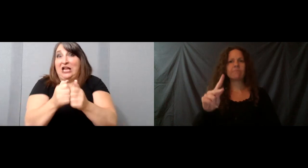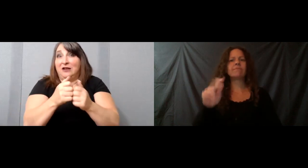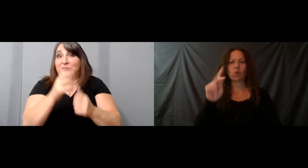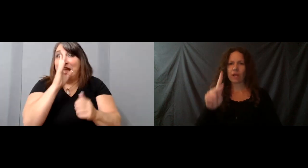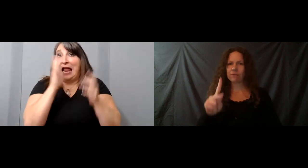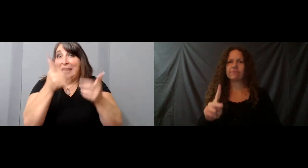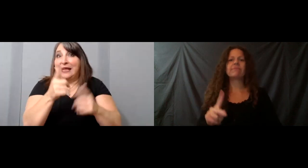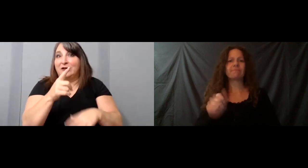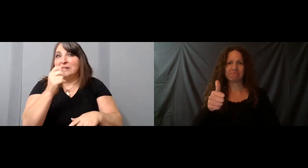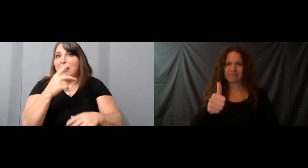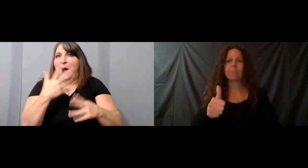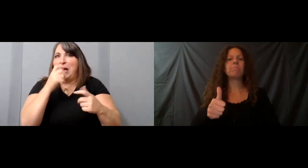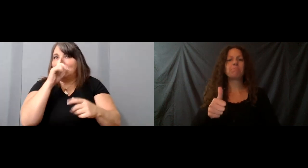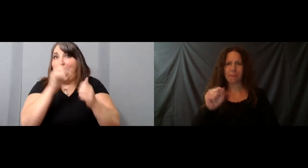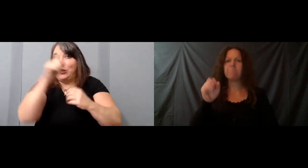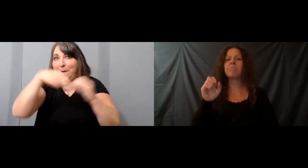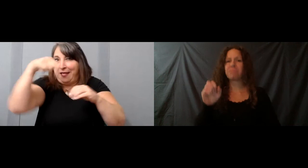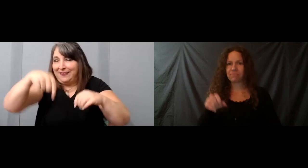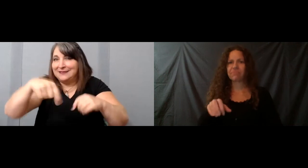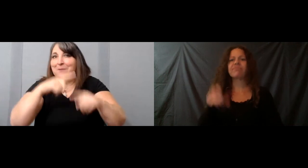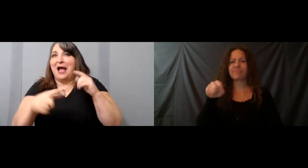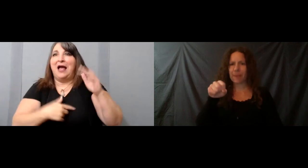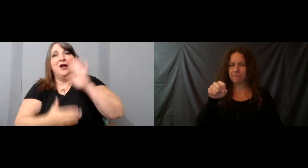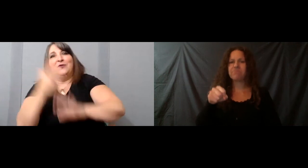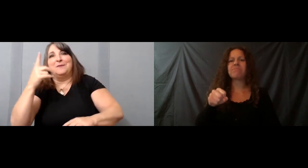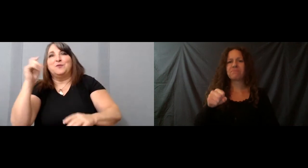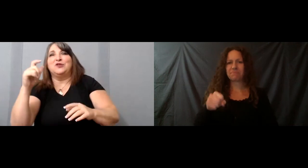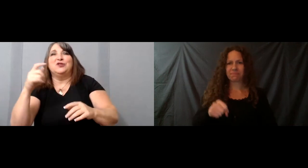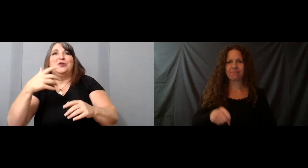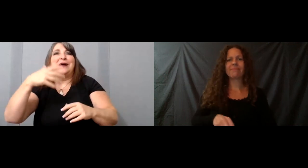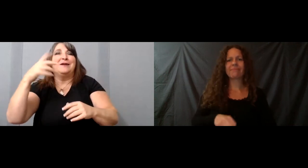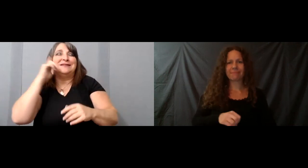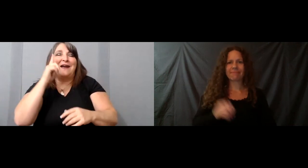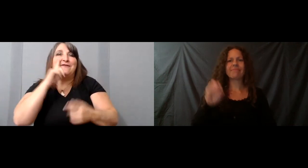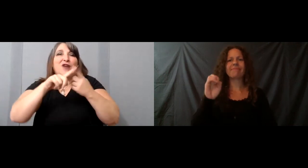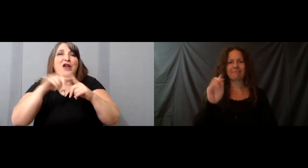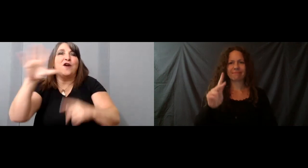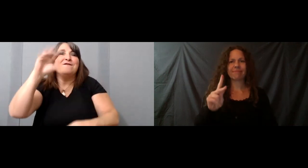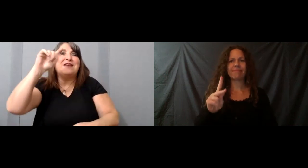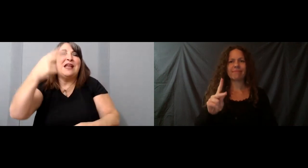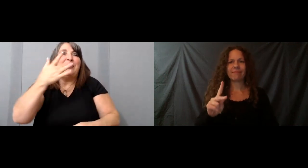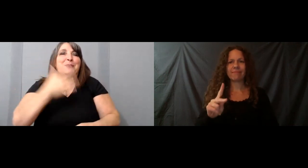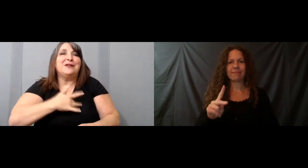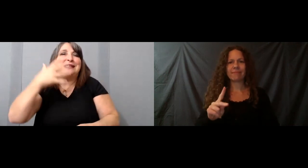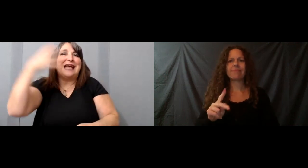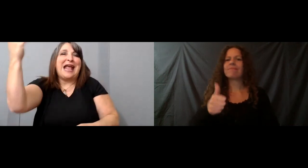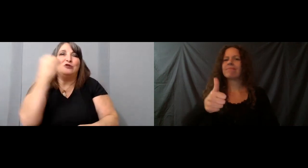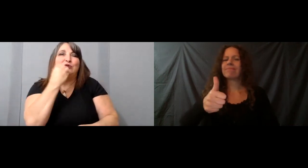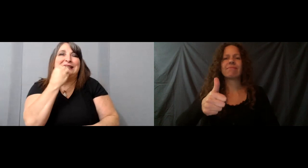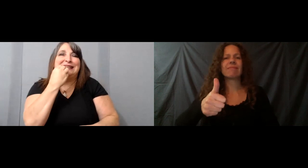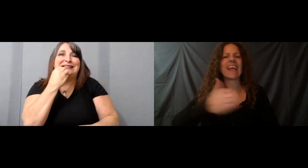You can have all the money in your hands, all the possessions anyone